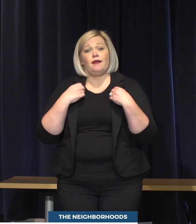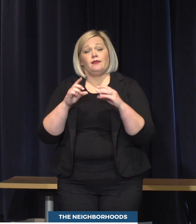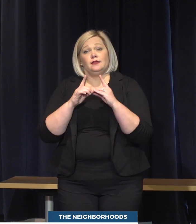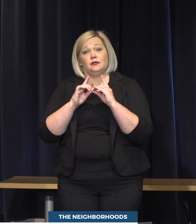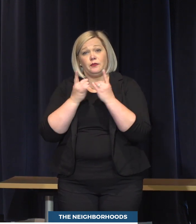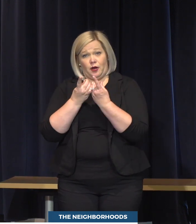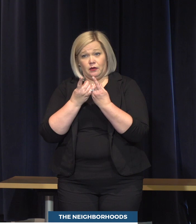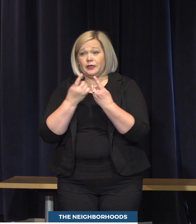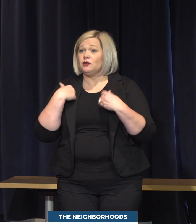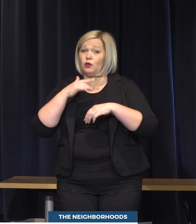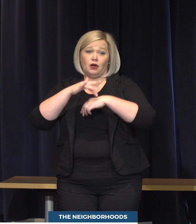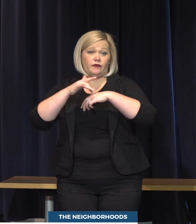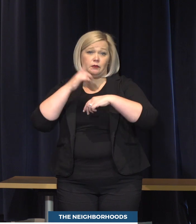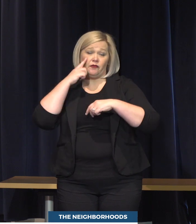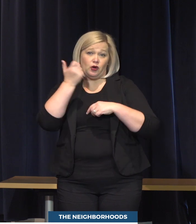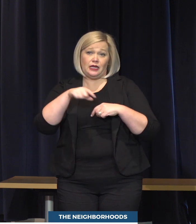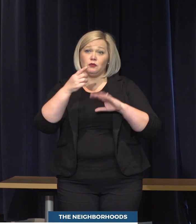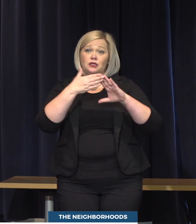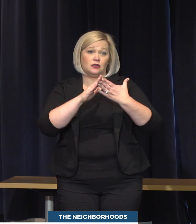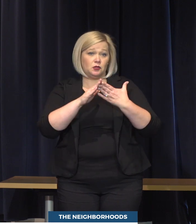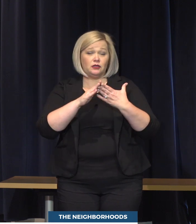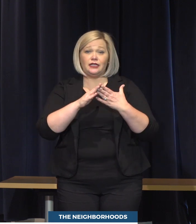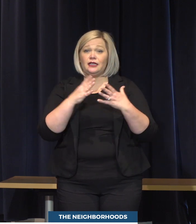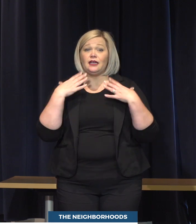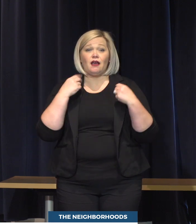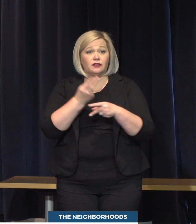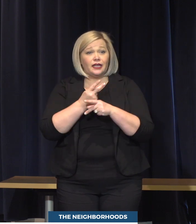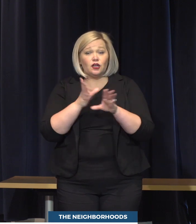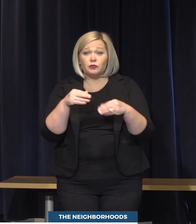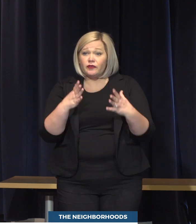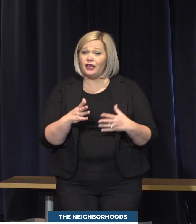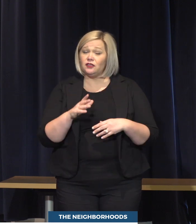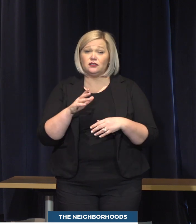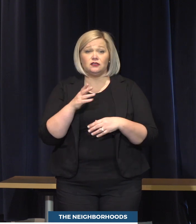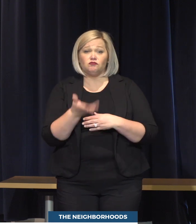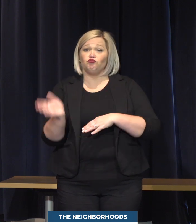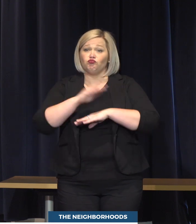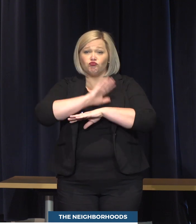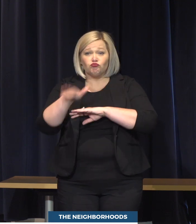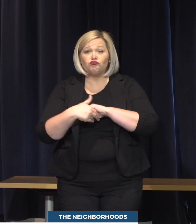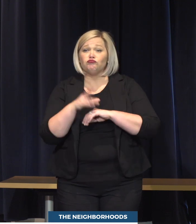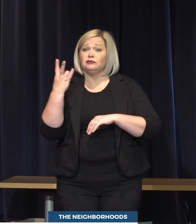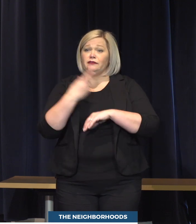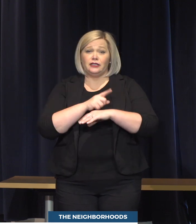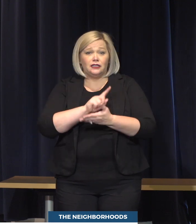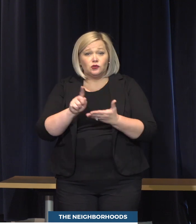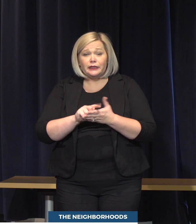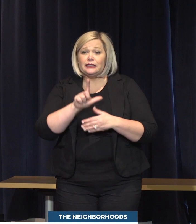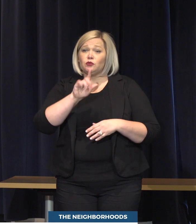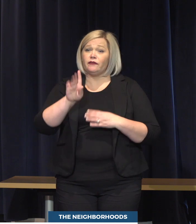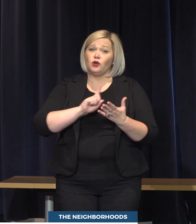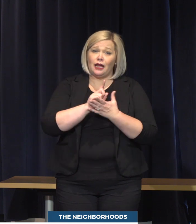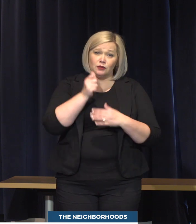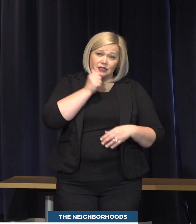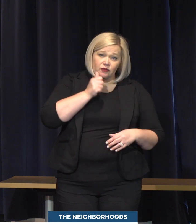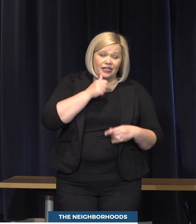are available to the community and healthcare providers 24/7, 7 days a week, 24 hours a day to answer general